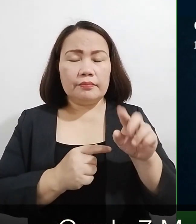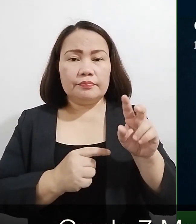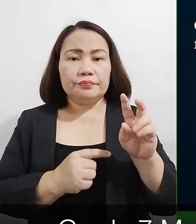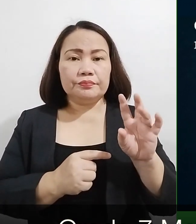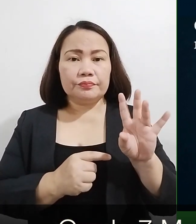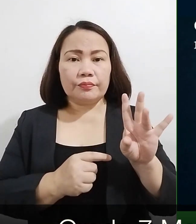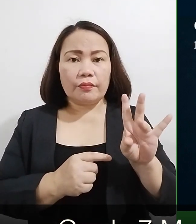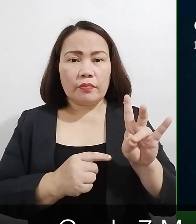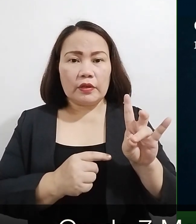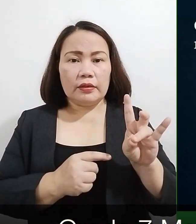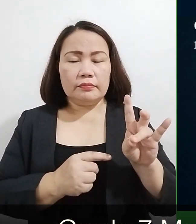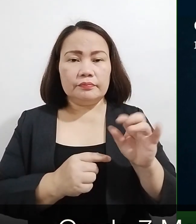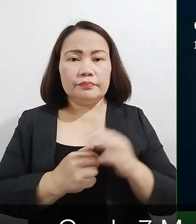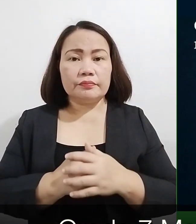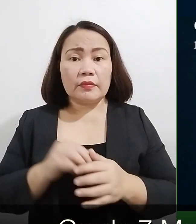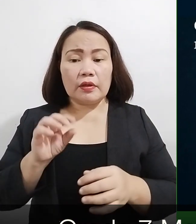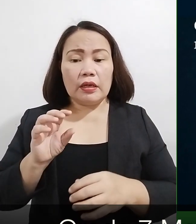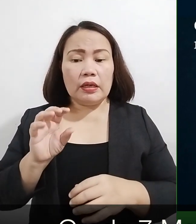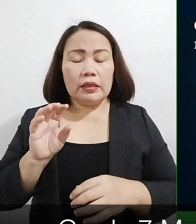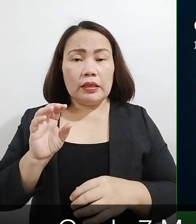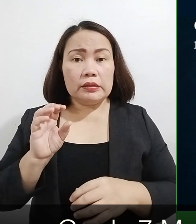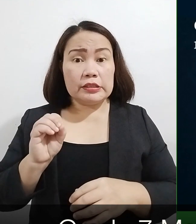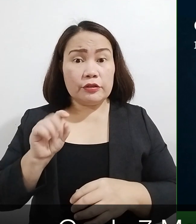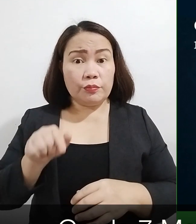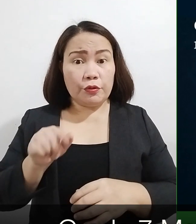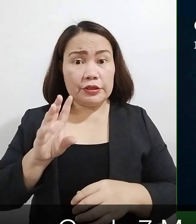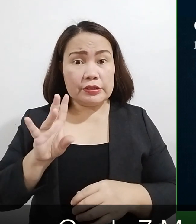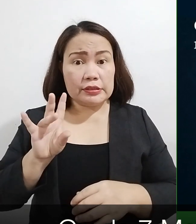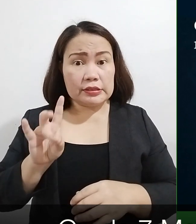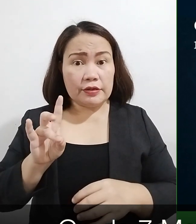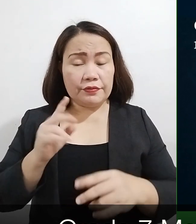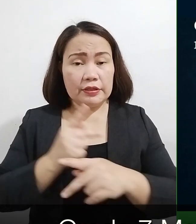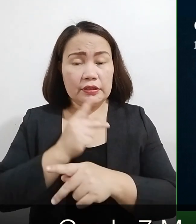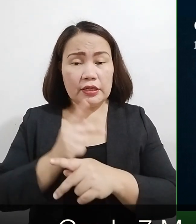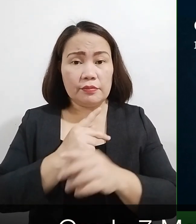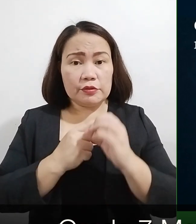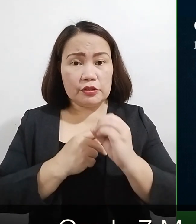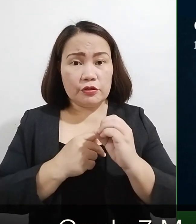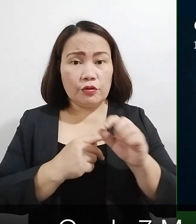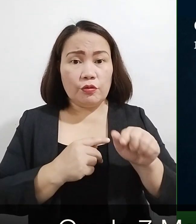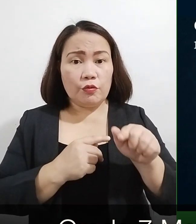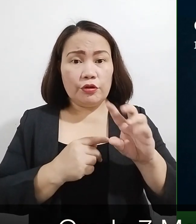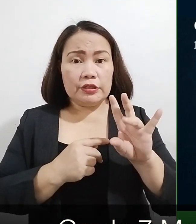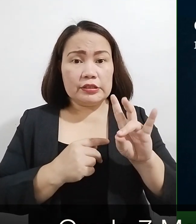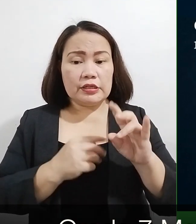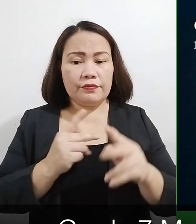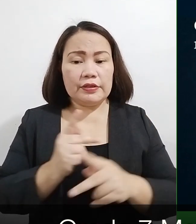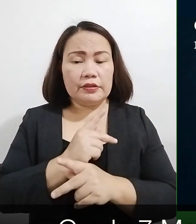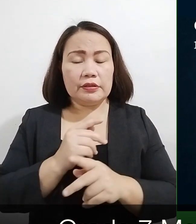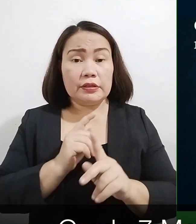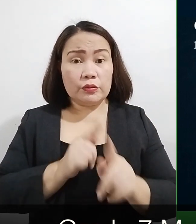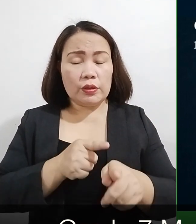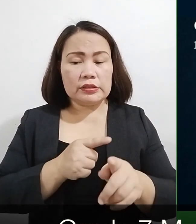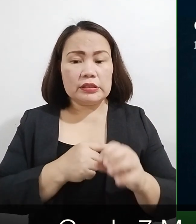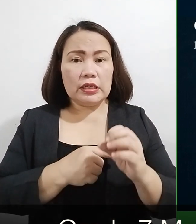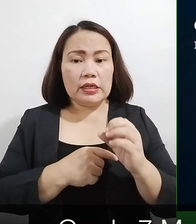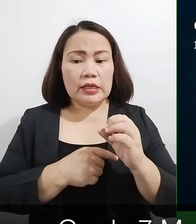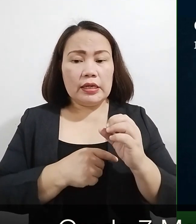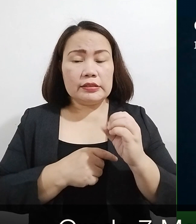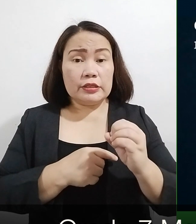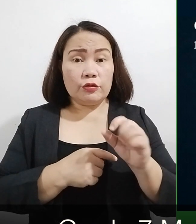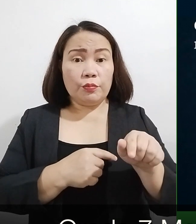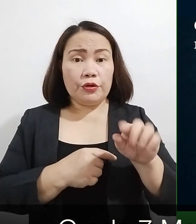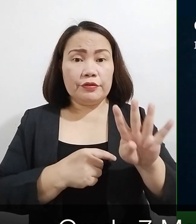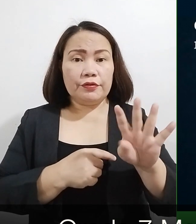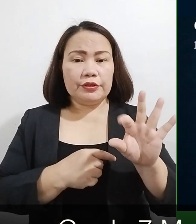times 7, that is 49. And 0.7 times 0.7, that is 0.49. Okay.